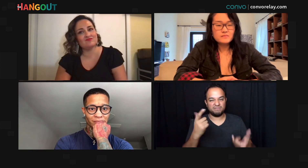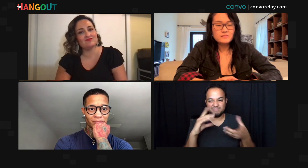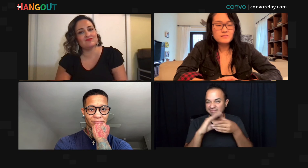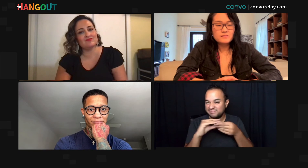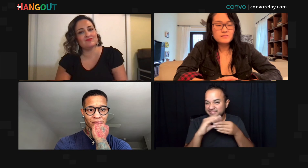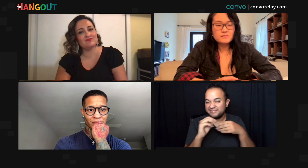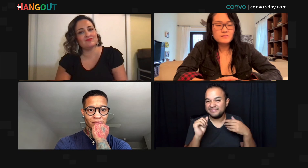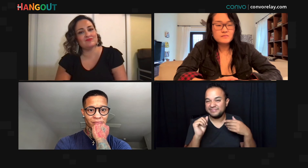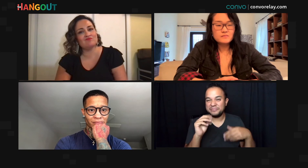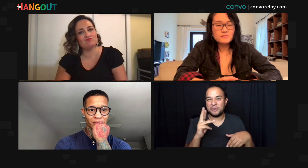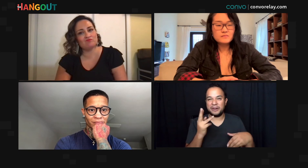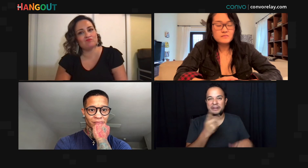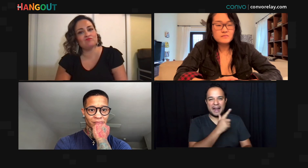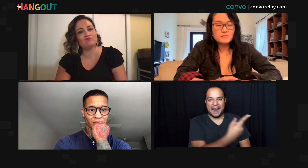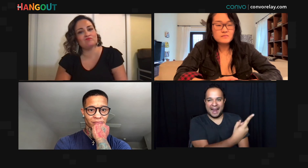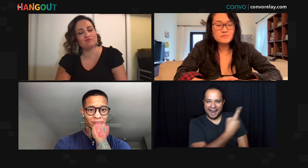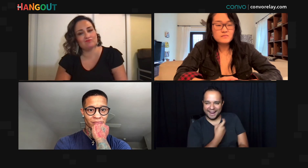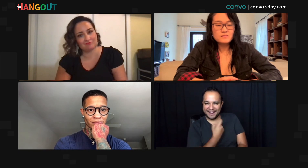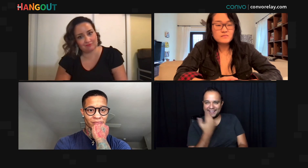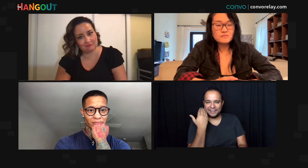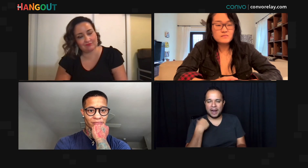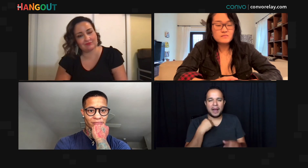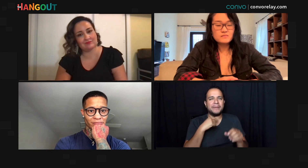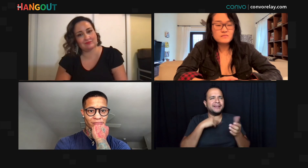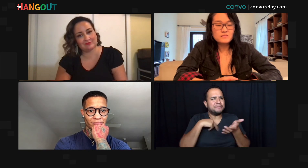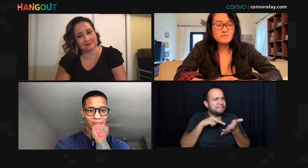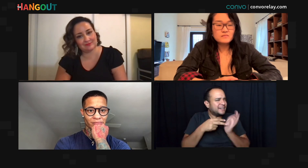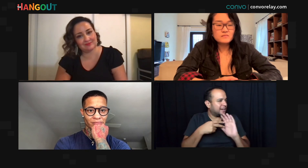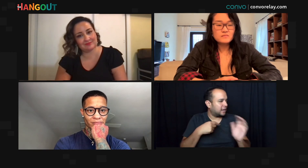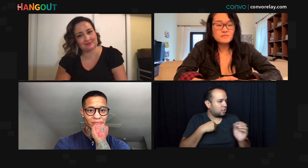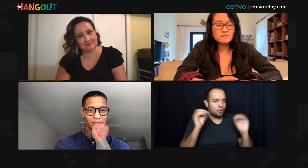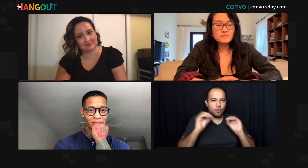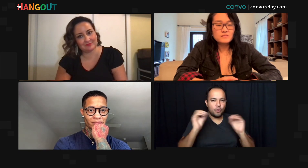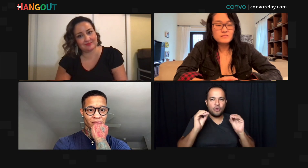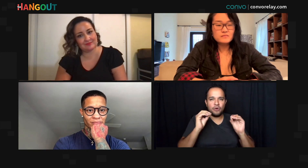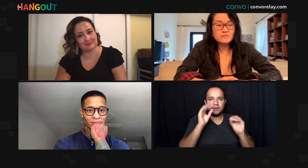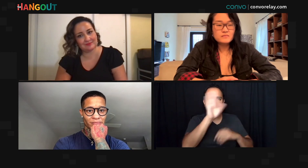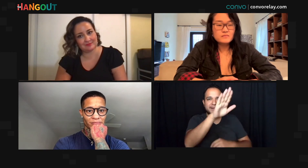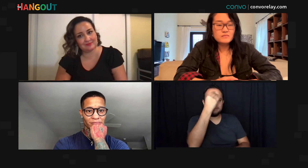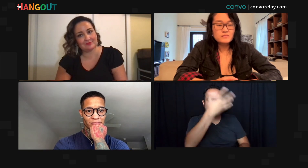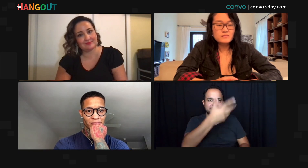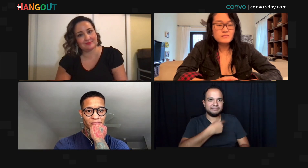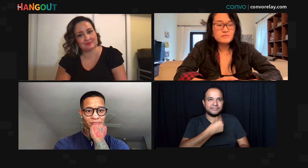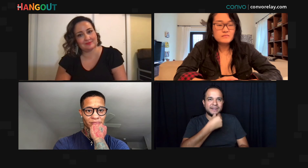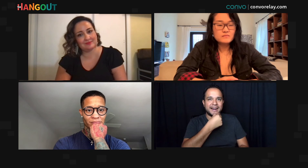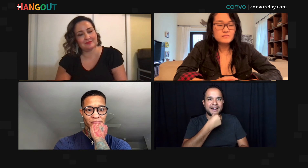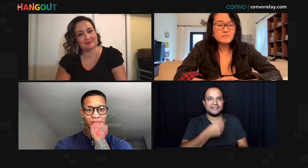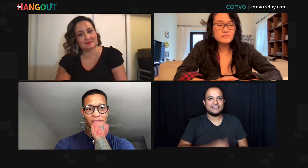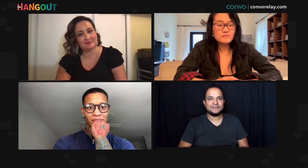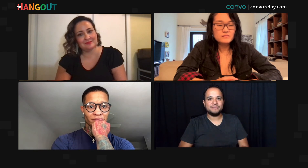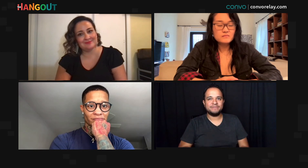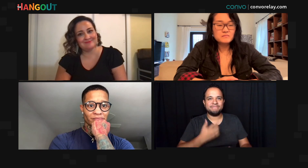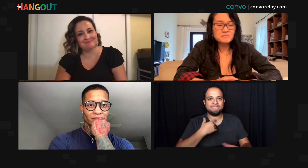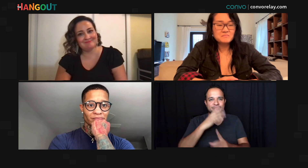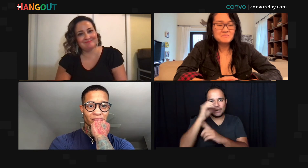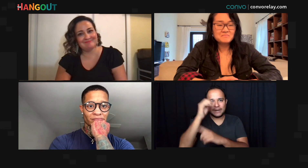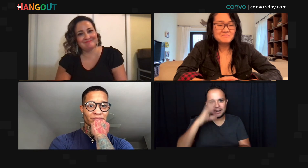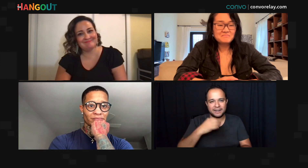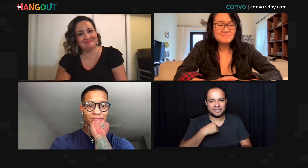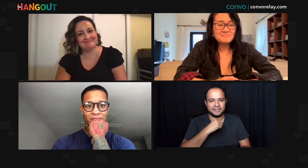I just don't really share a lot with them. Sometimes they'll ask, um, like I won't say something like, "Hey, guess what? I'm